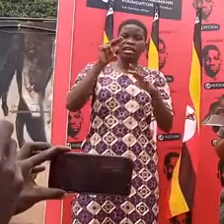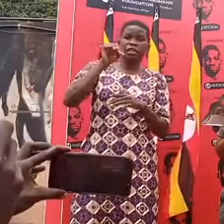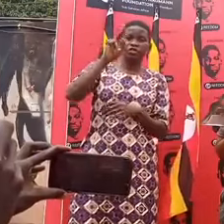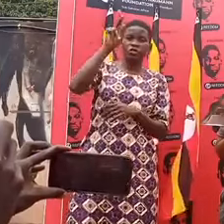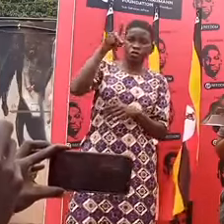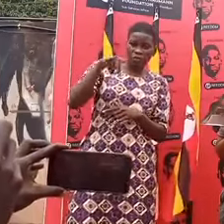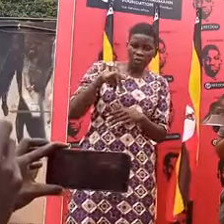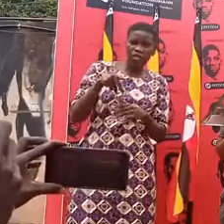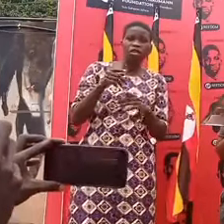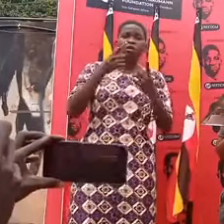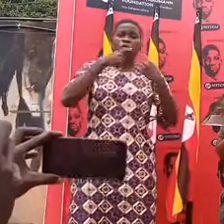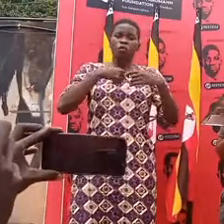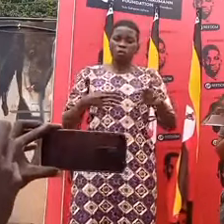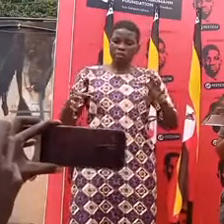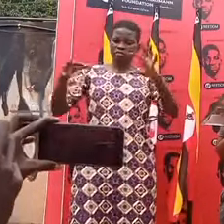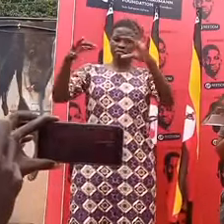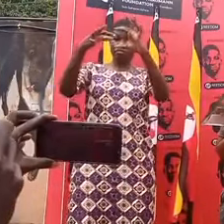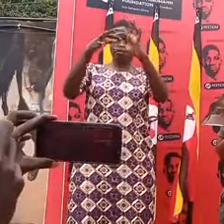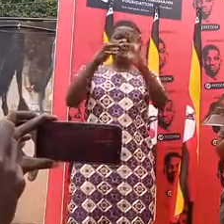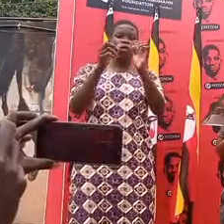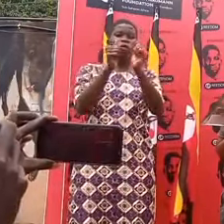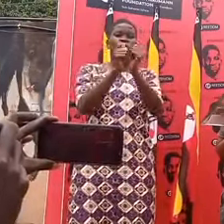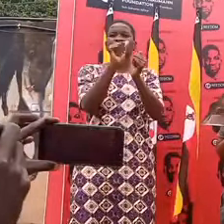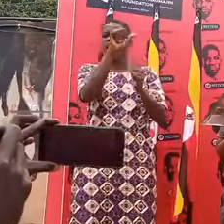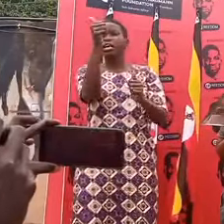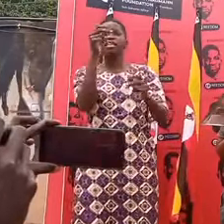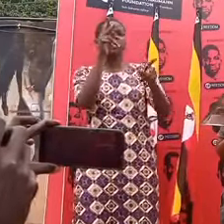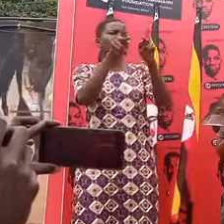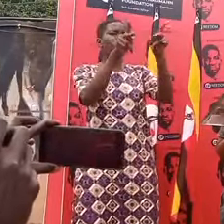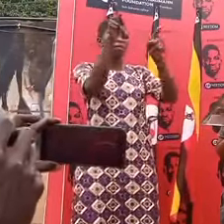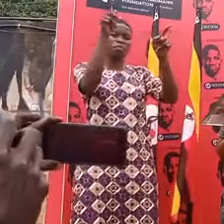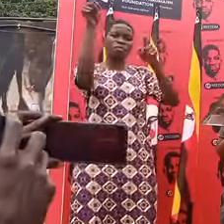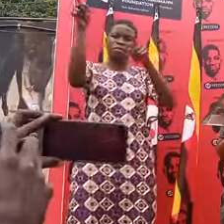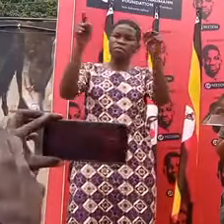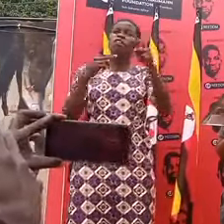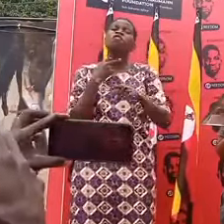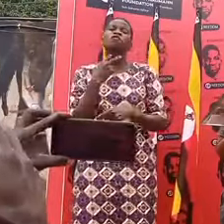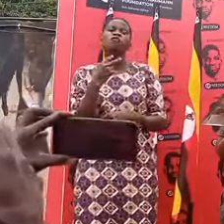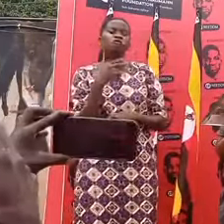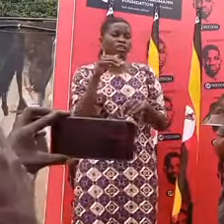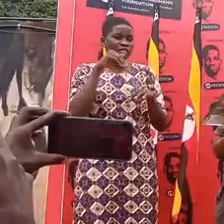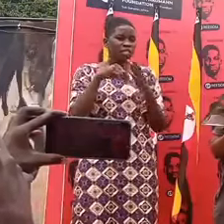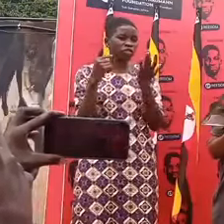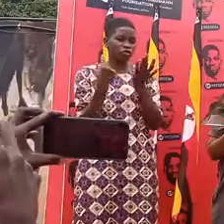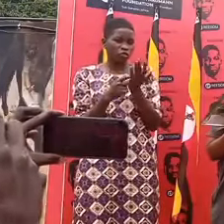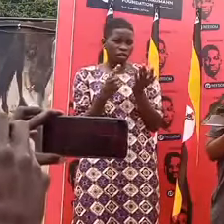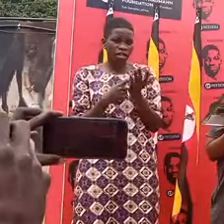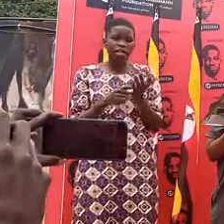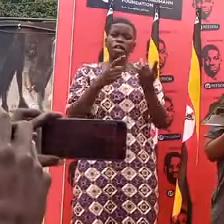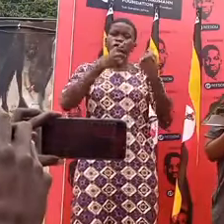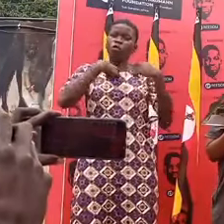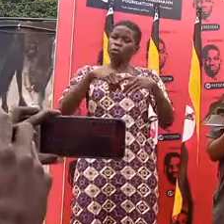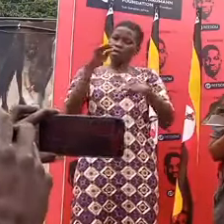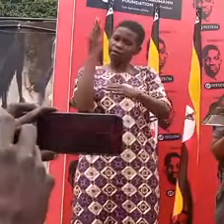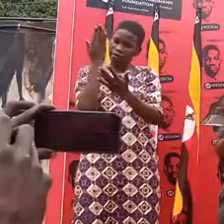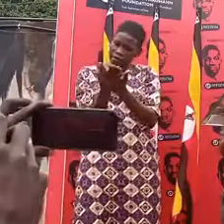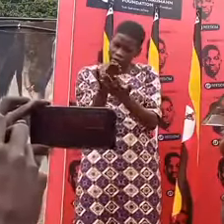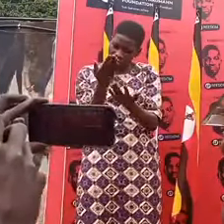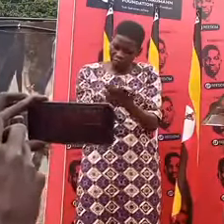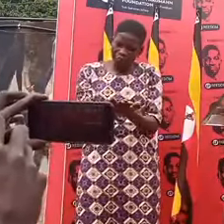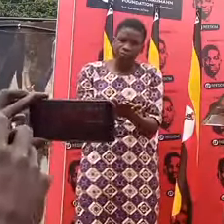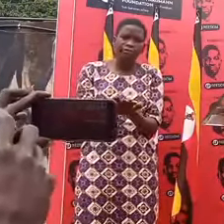our voices with the voices of so many other people out there in Uganda, we demand